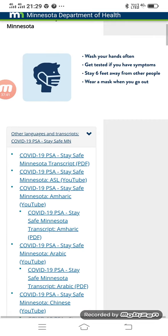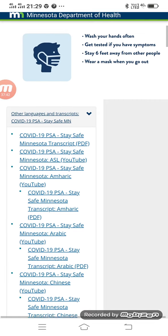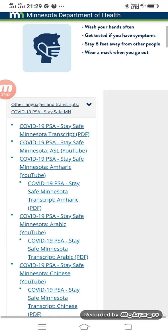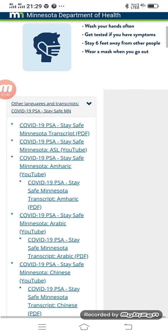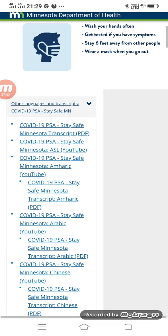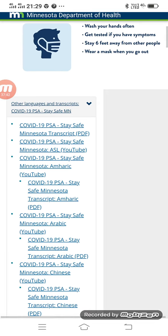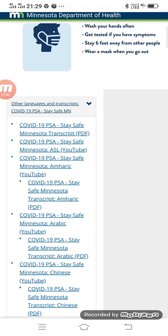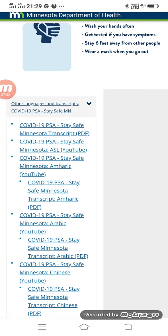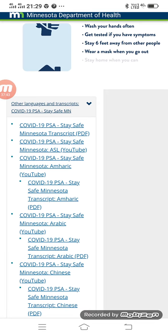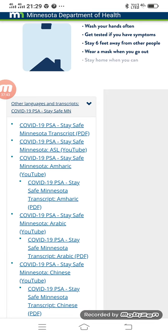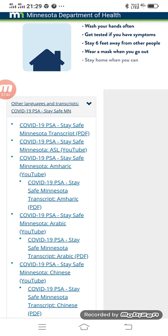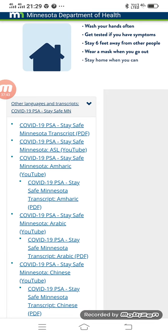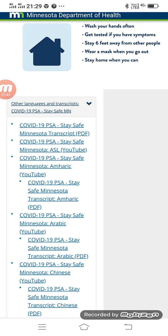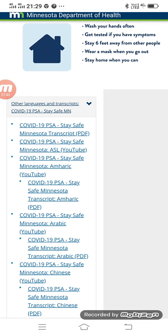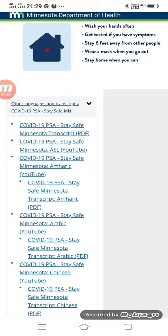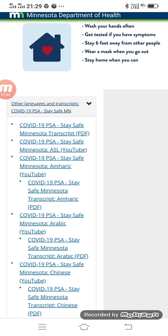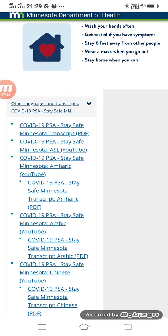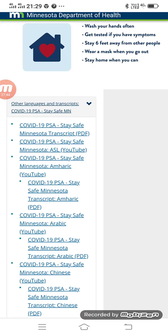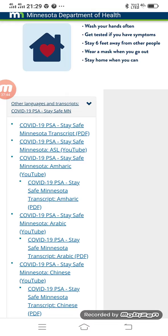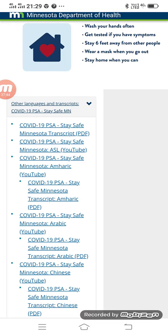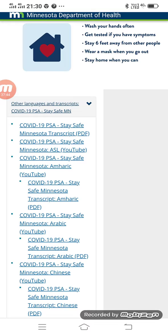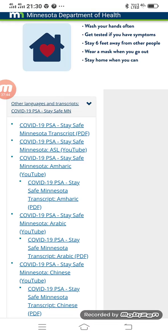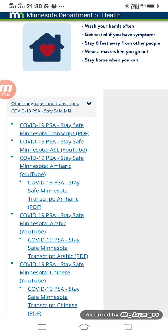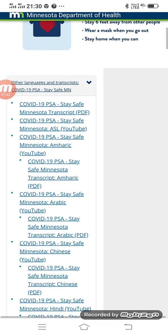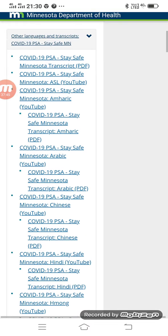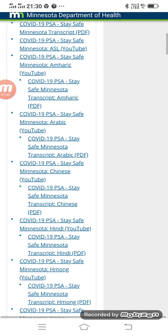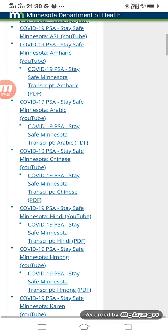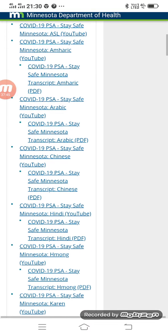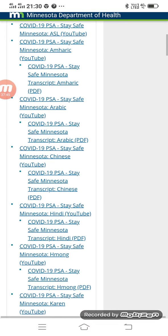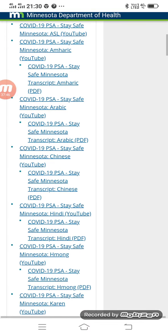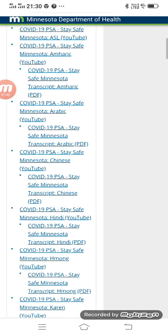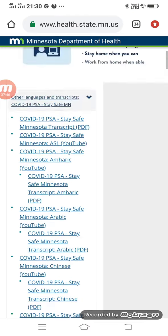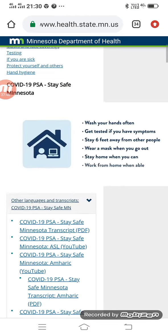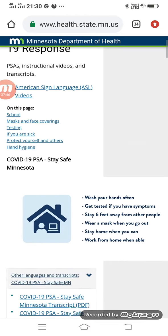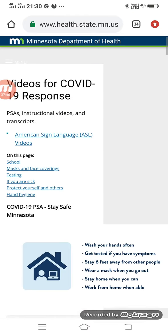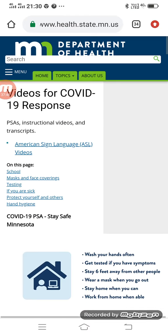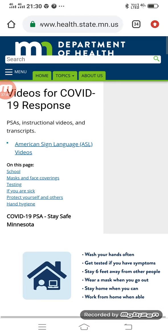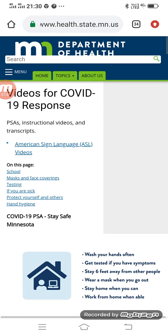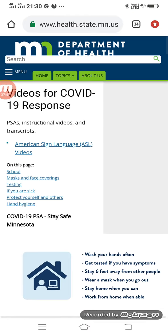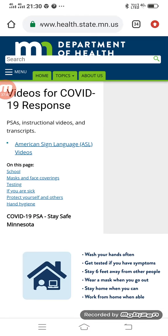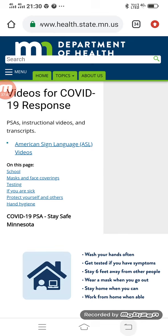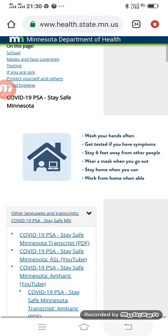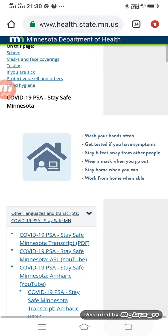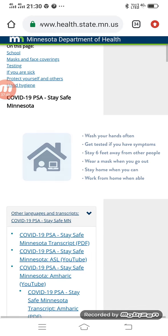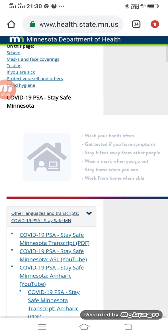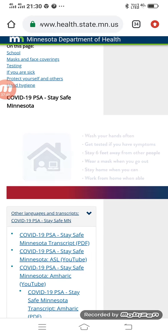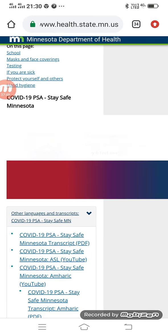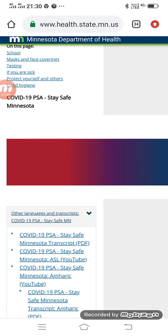a mask when you go out, stay home when you can, and work from home when able.